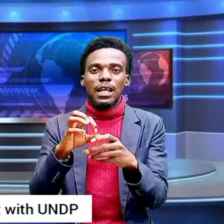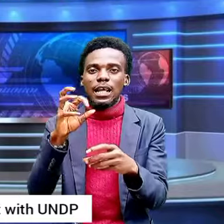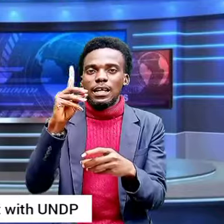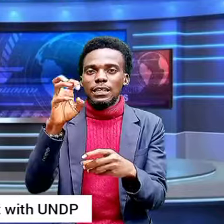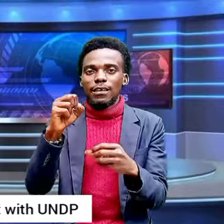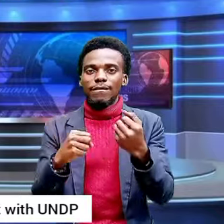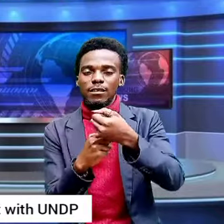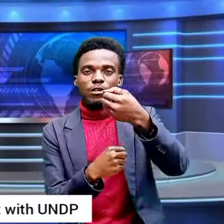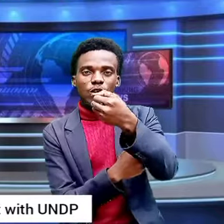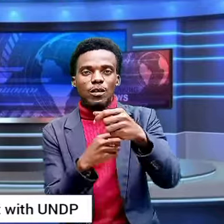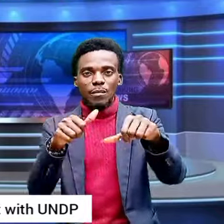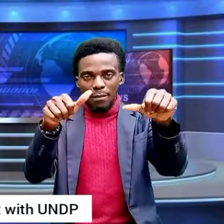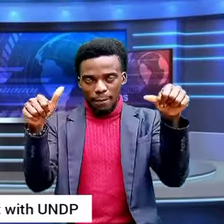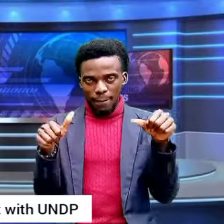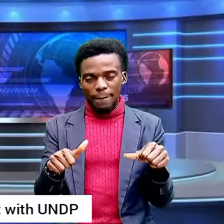areas.